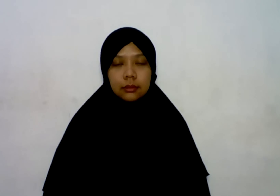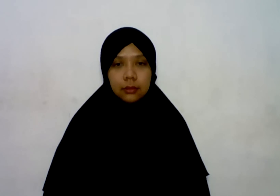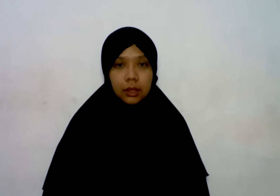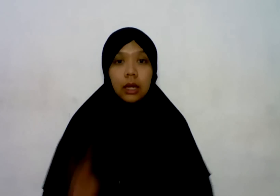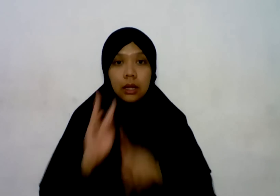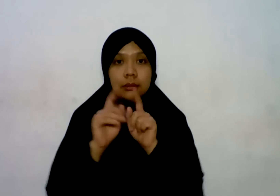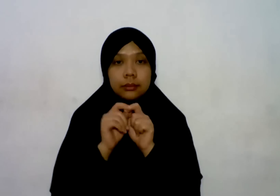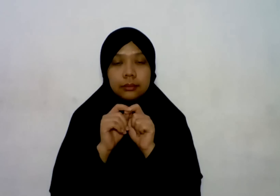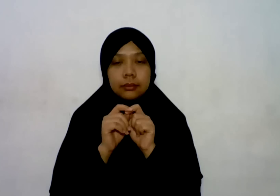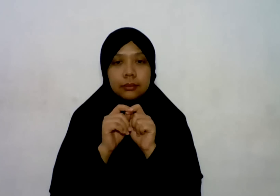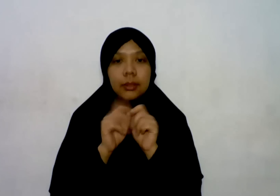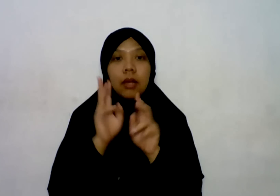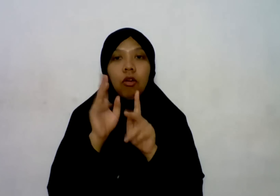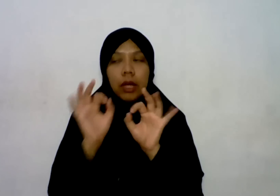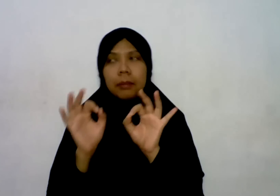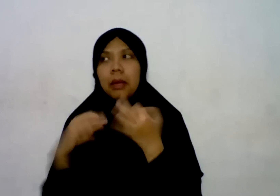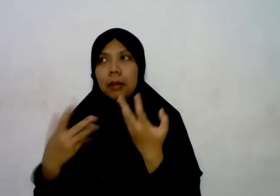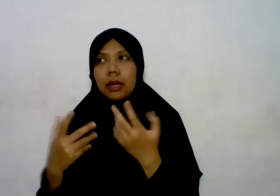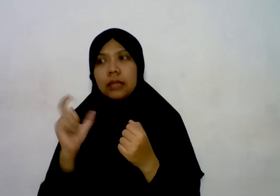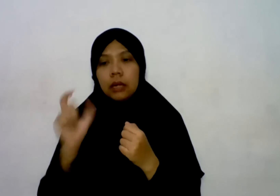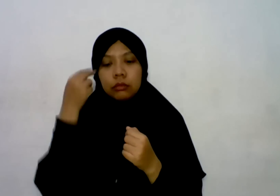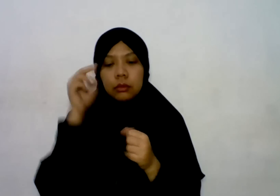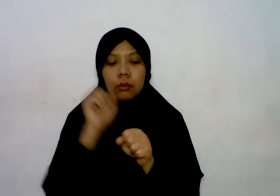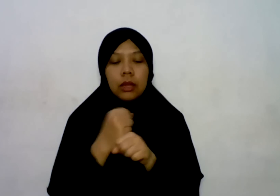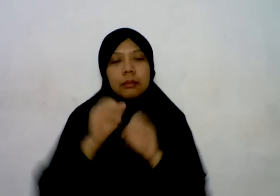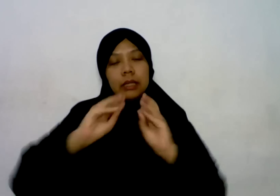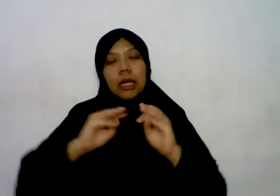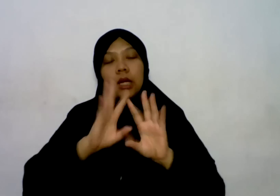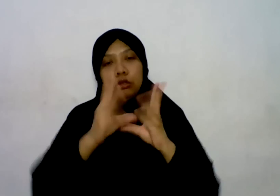the questions that was in the chat box as well,